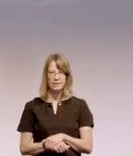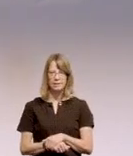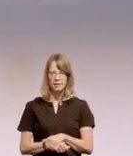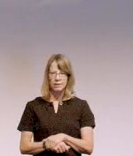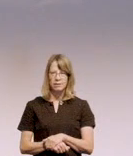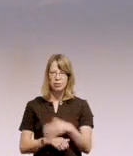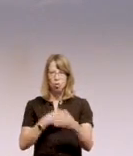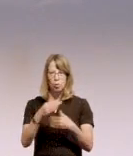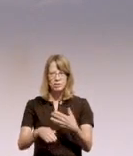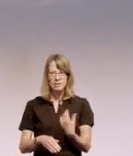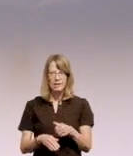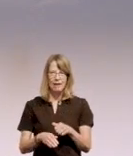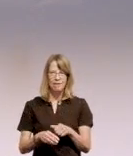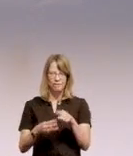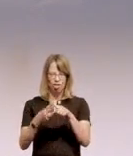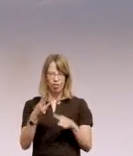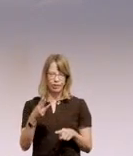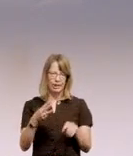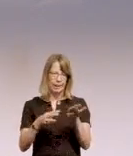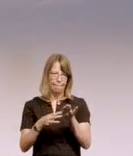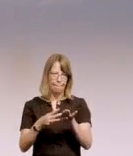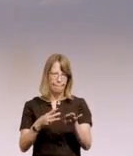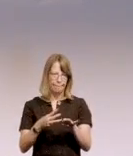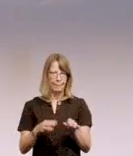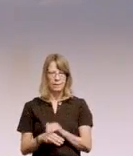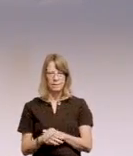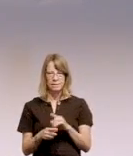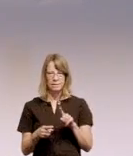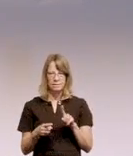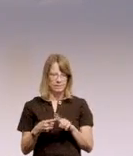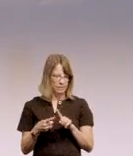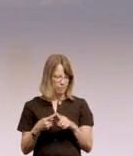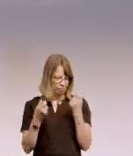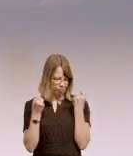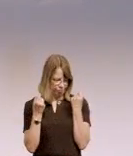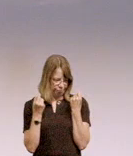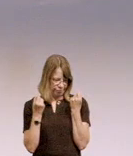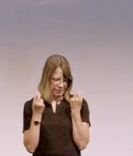down really into three main criteria: understanding, ideating, and validating.